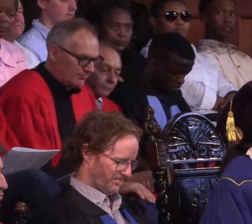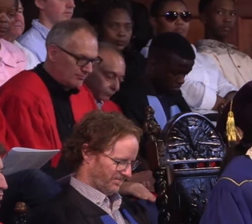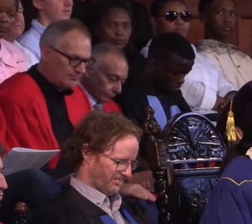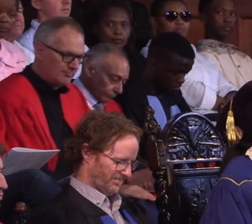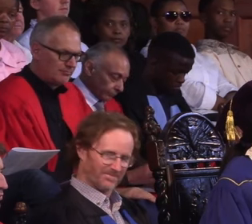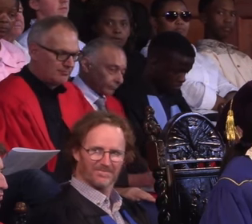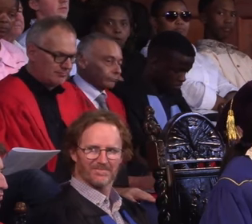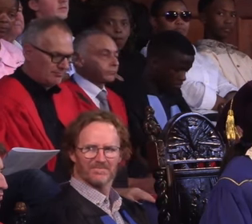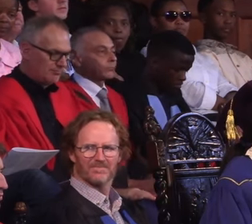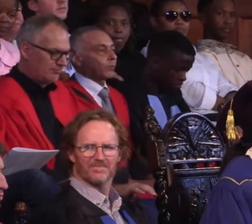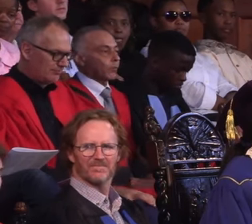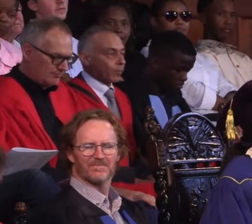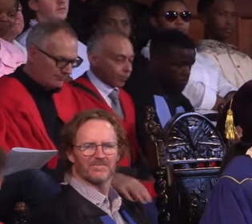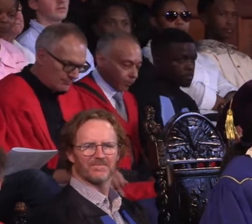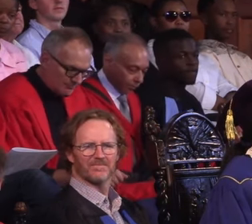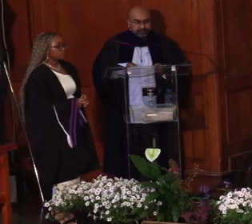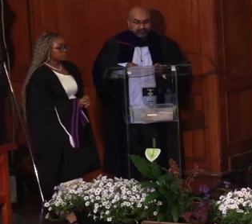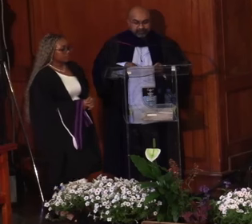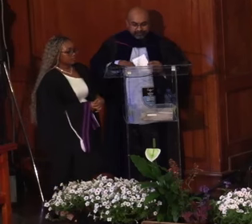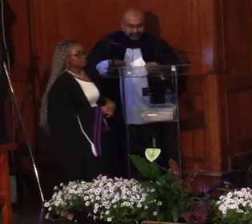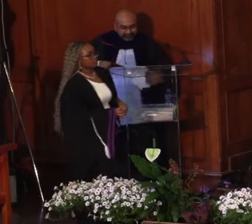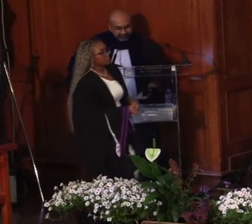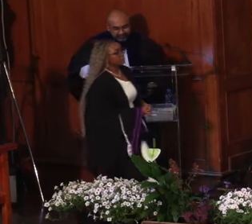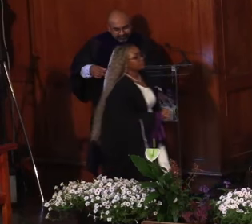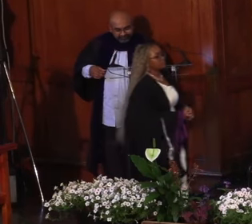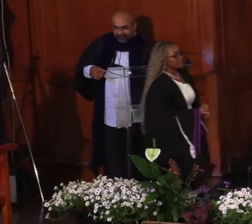For the degree of Bachelor of Science Honours, Luazi Sibeko.